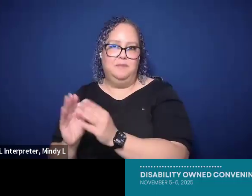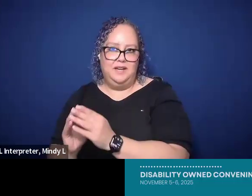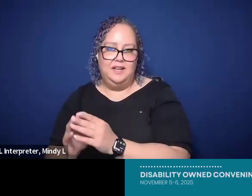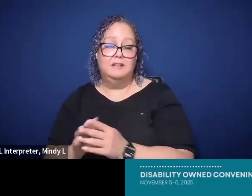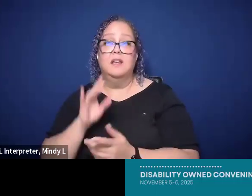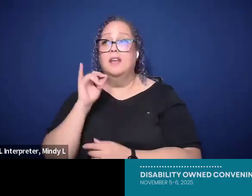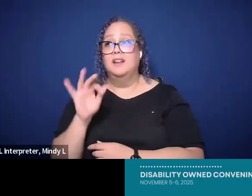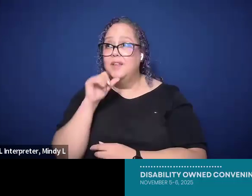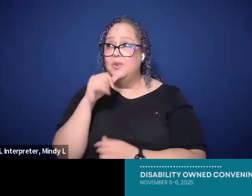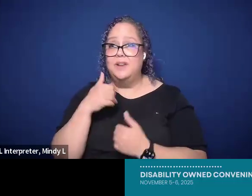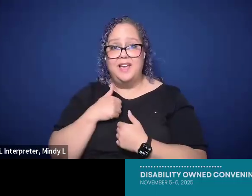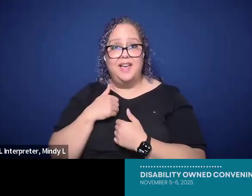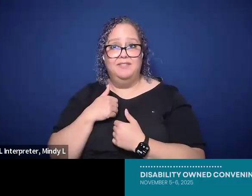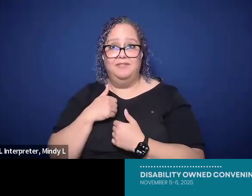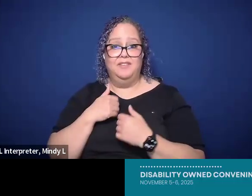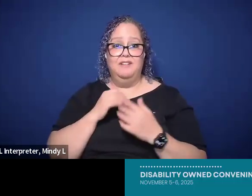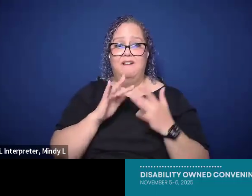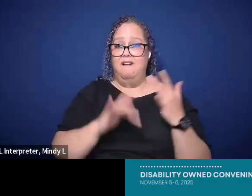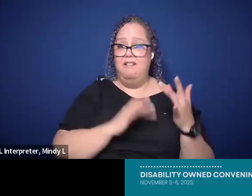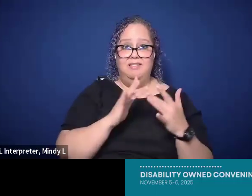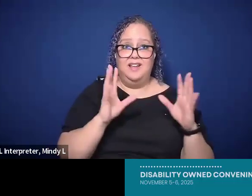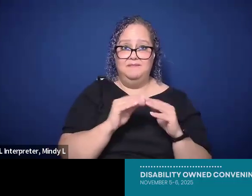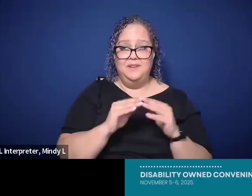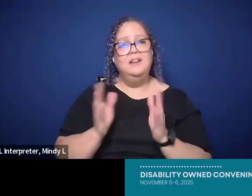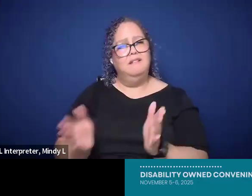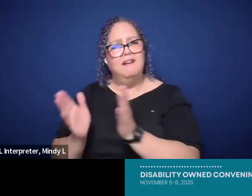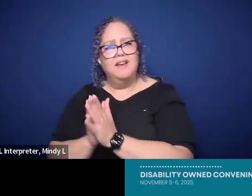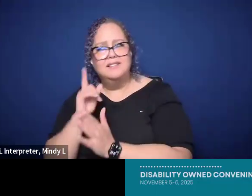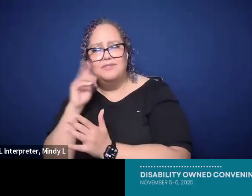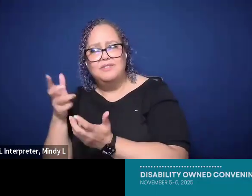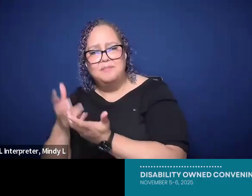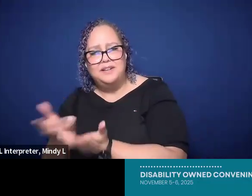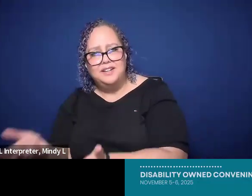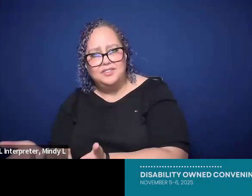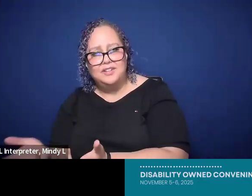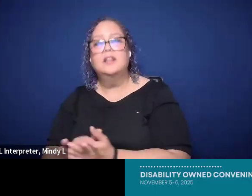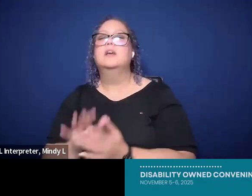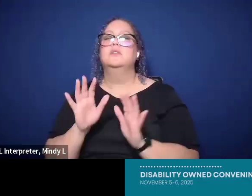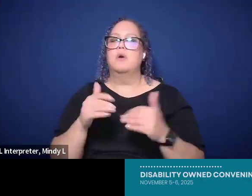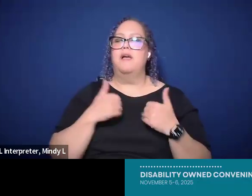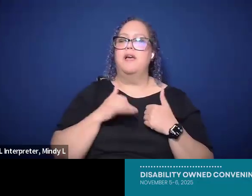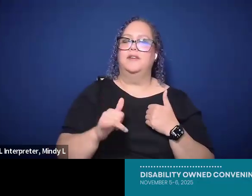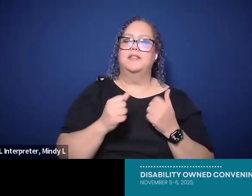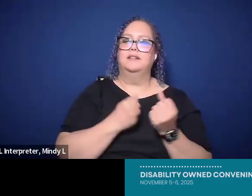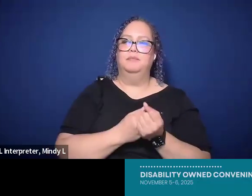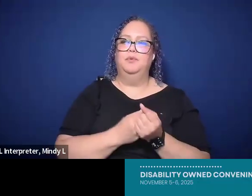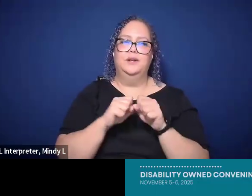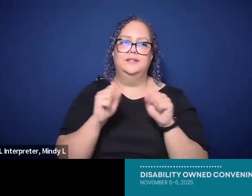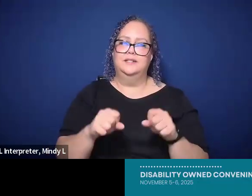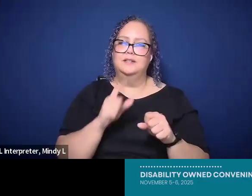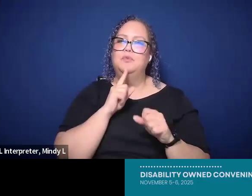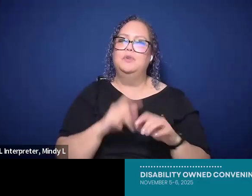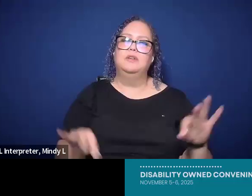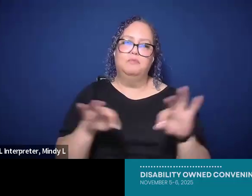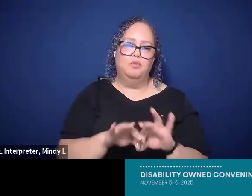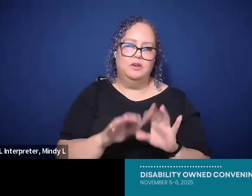meeting. But it is vital to have a support system around you as an entrepreneur and as just a human. We're